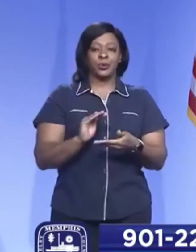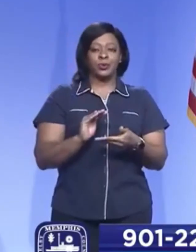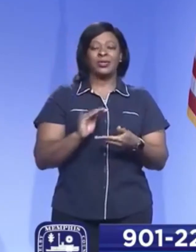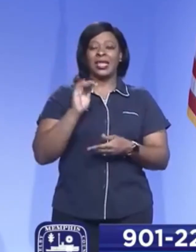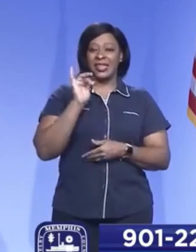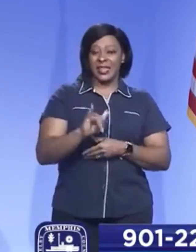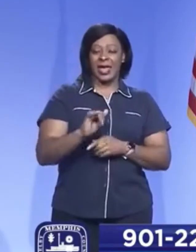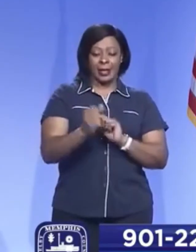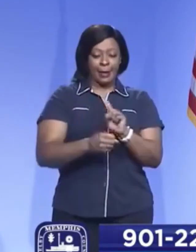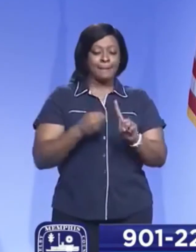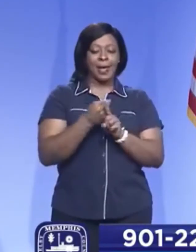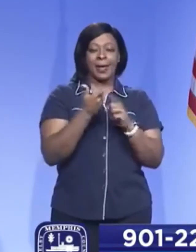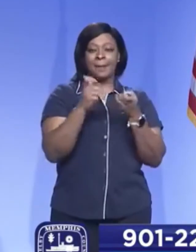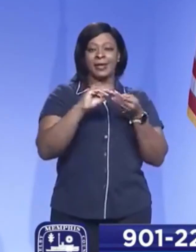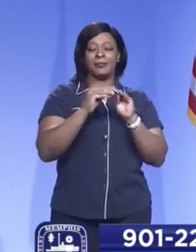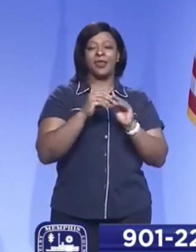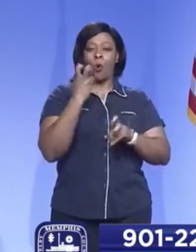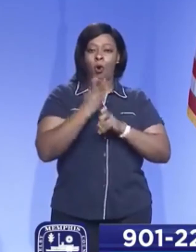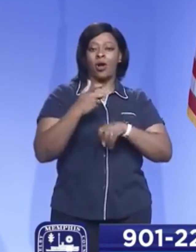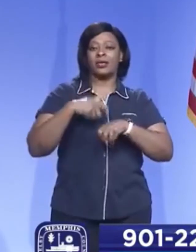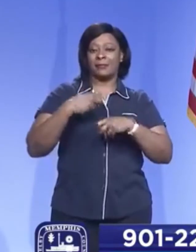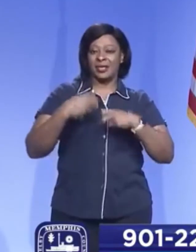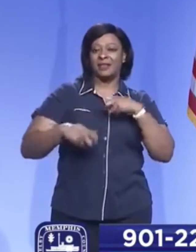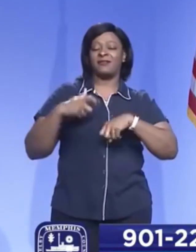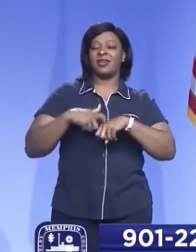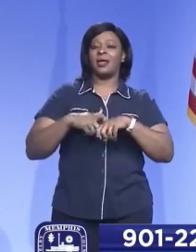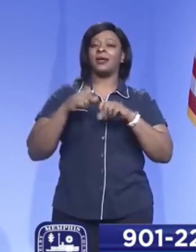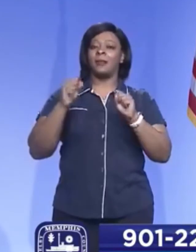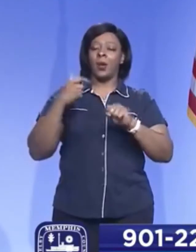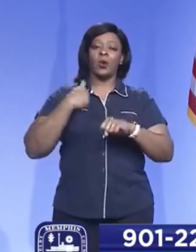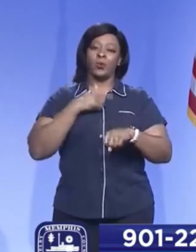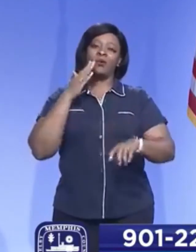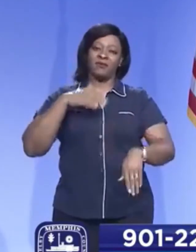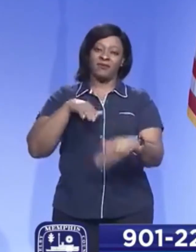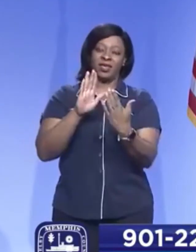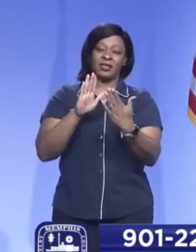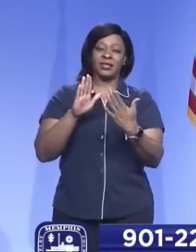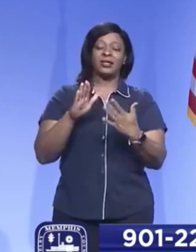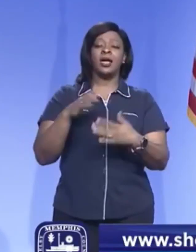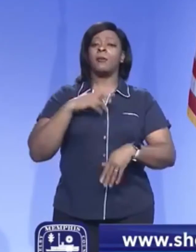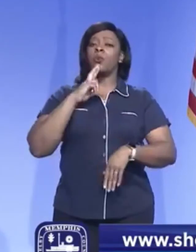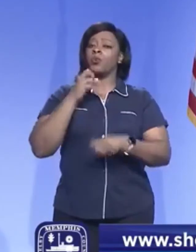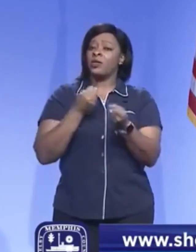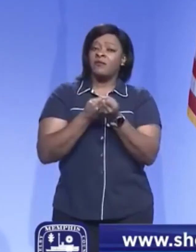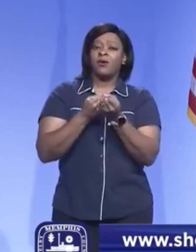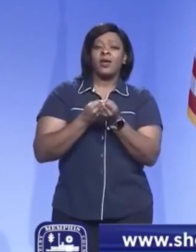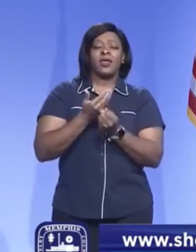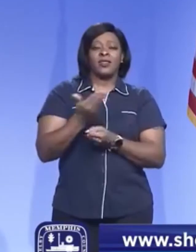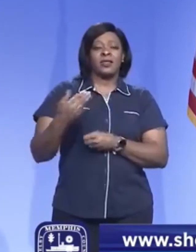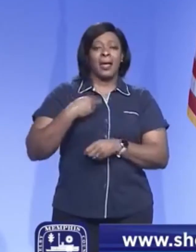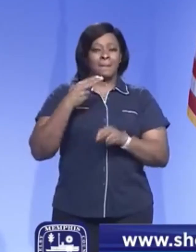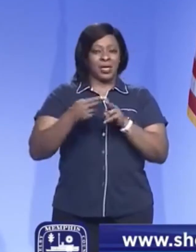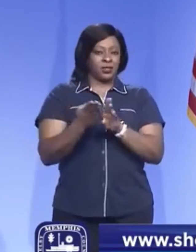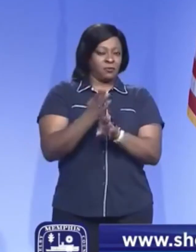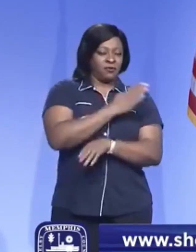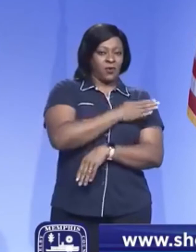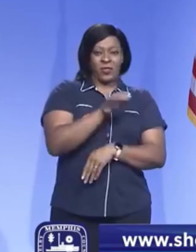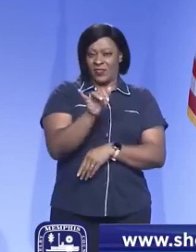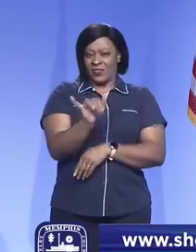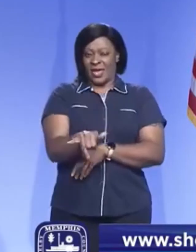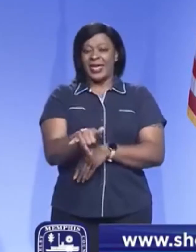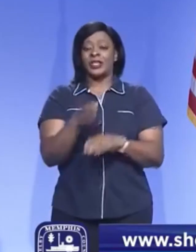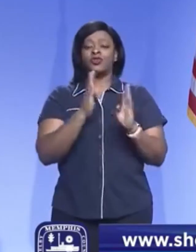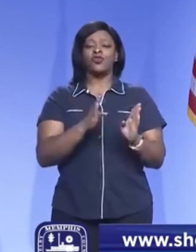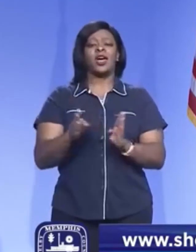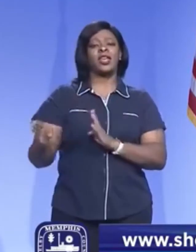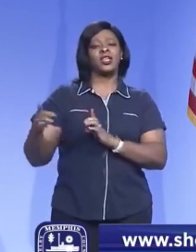that impact in the challenging times that we're likely going to face. So I want to reinforce some things that I've said before, and these are